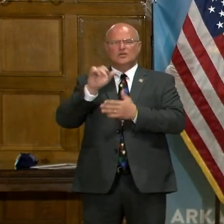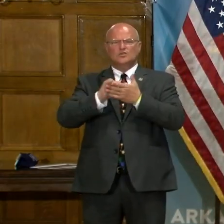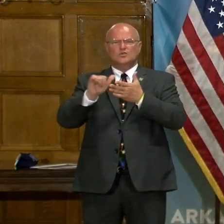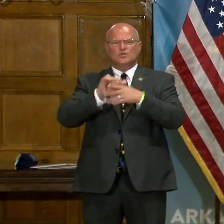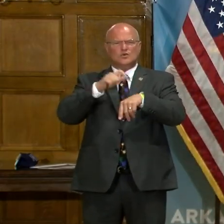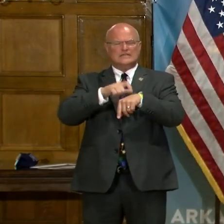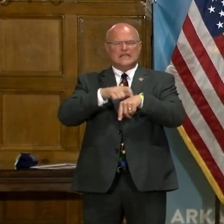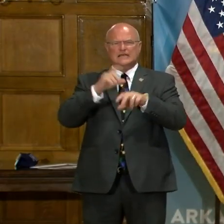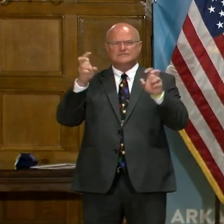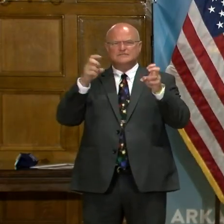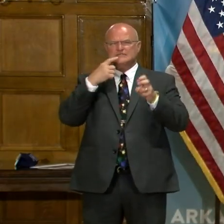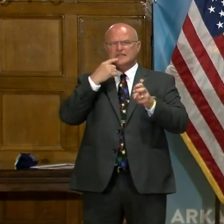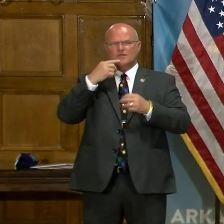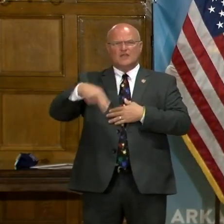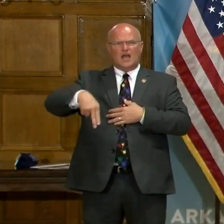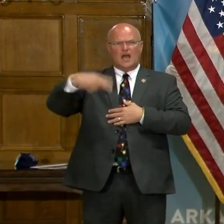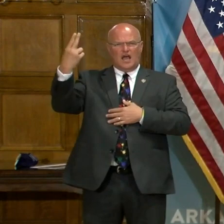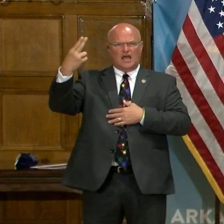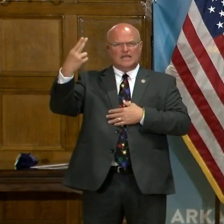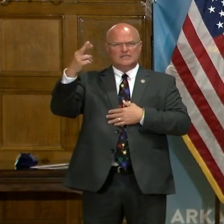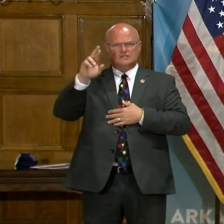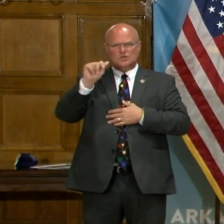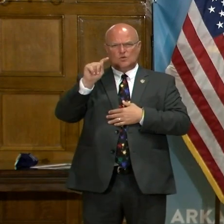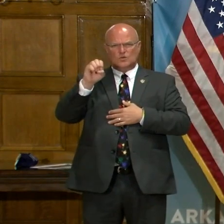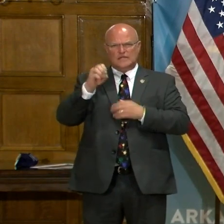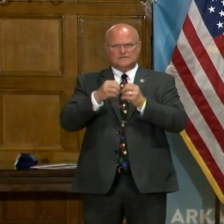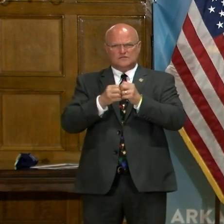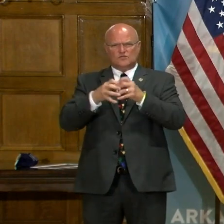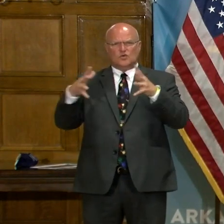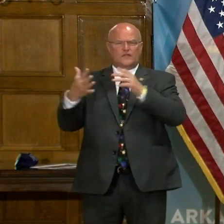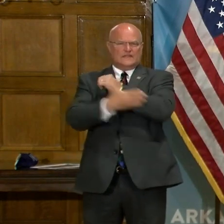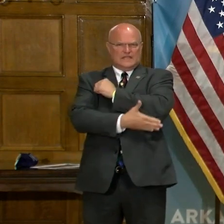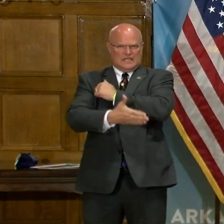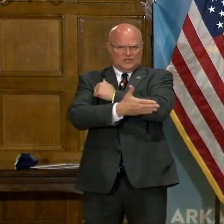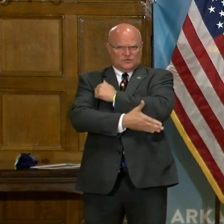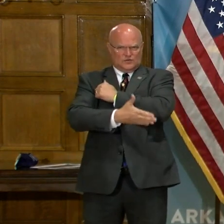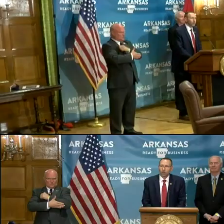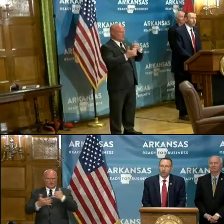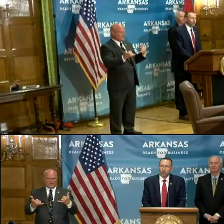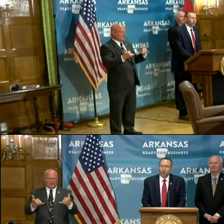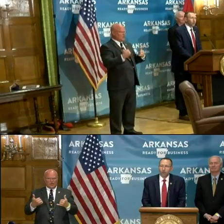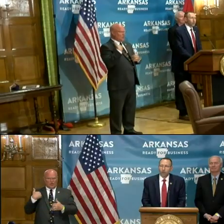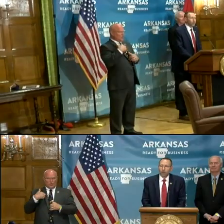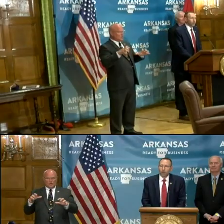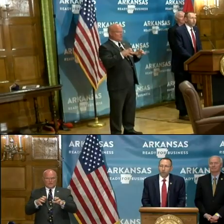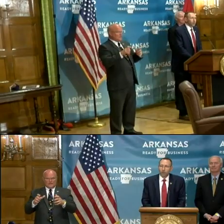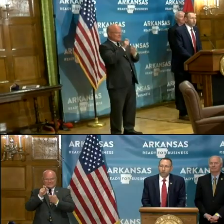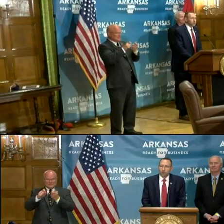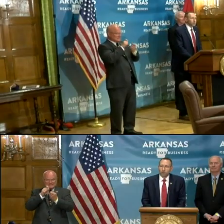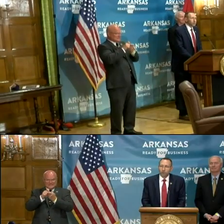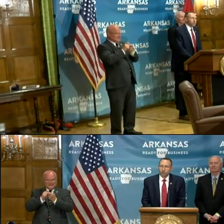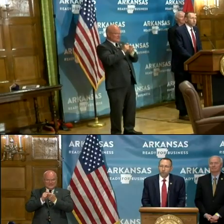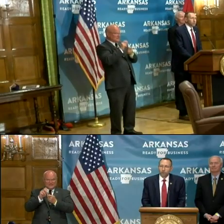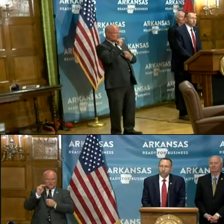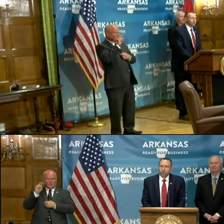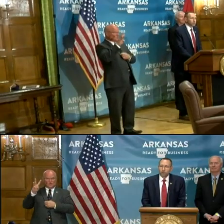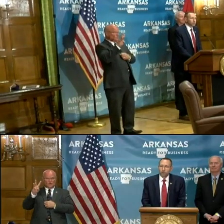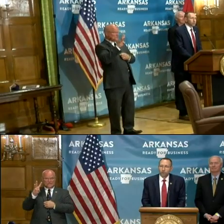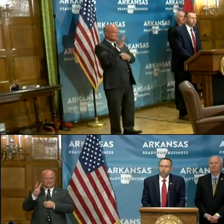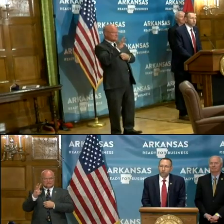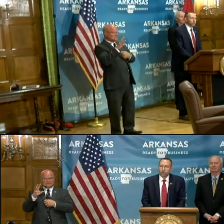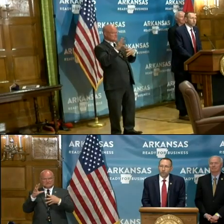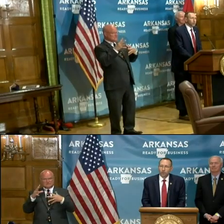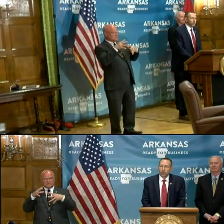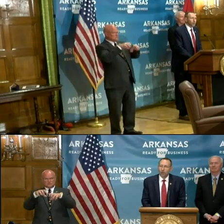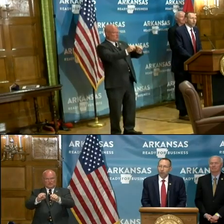they're seeing one of the highest rates of growth in the country. Are we doing anything specific up there in terms of